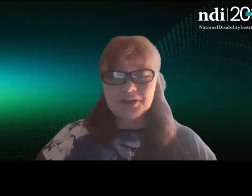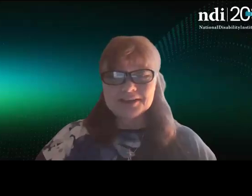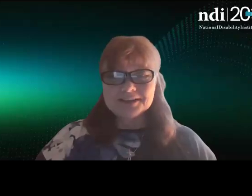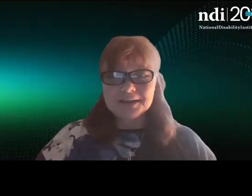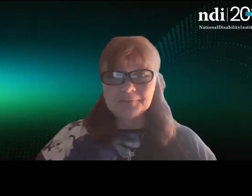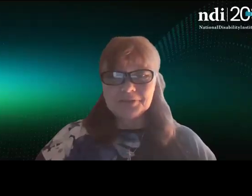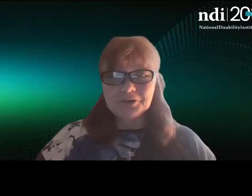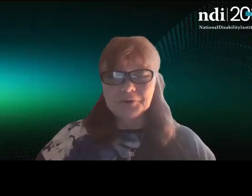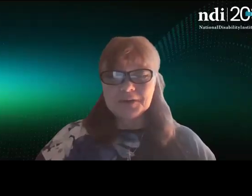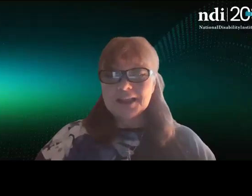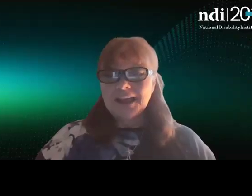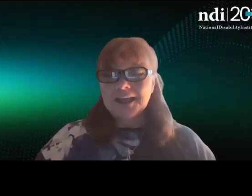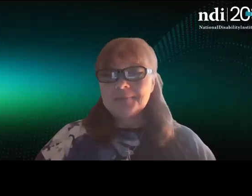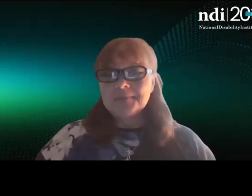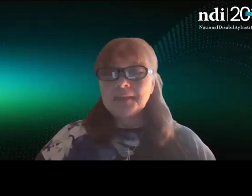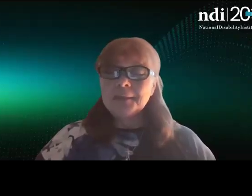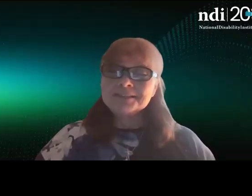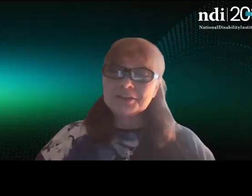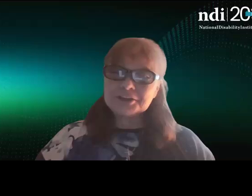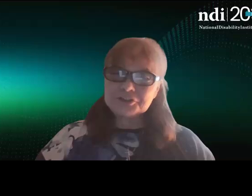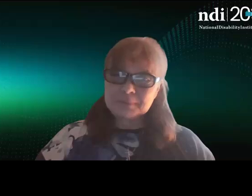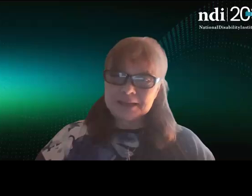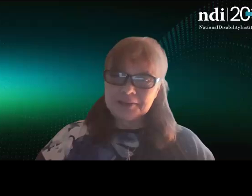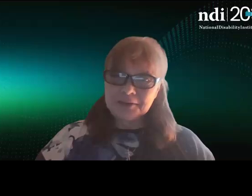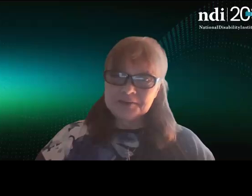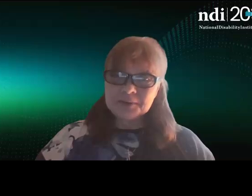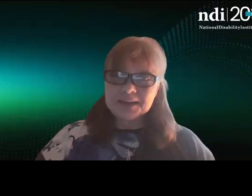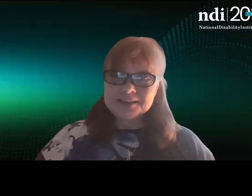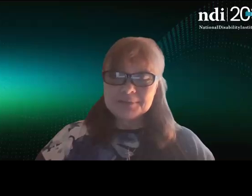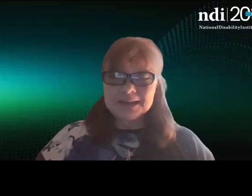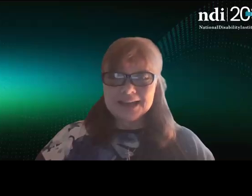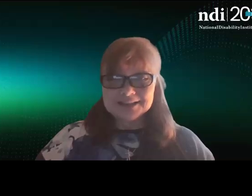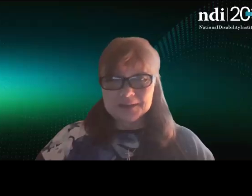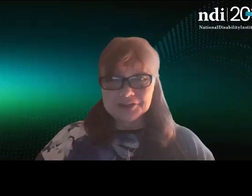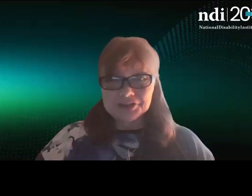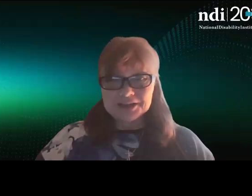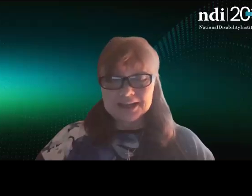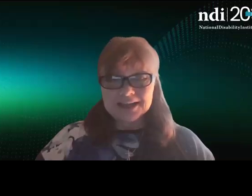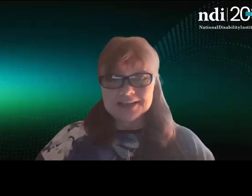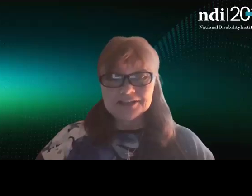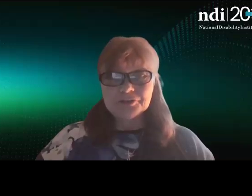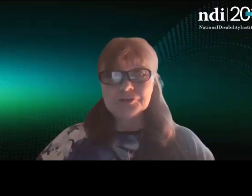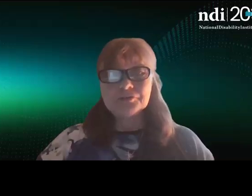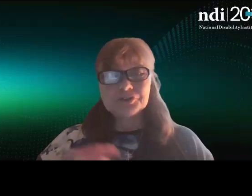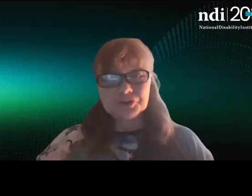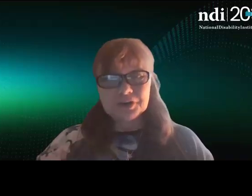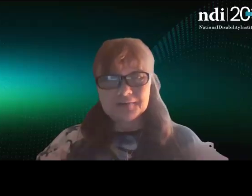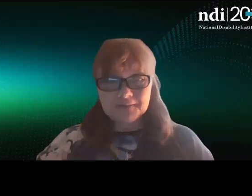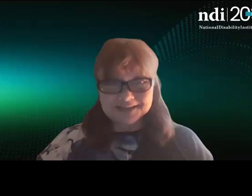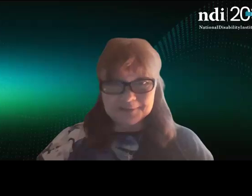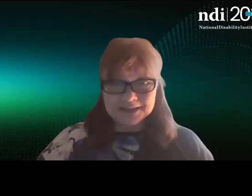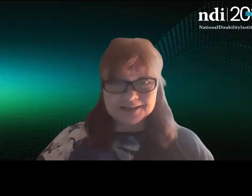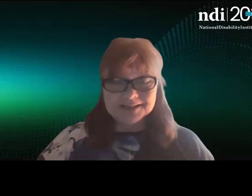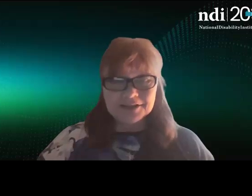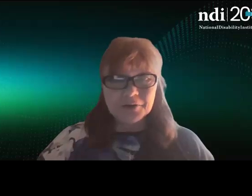appetizers. I thought, now that must have cost you money though. So I guess my next question is, your return